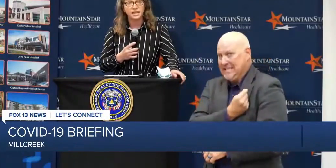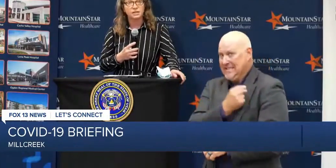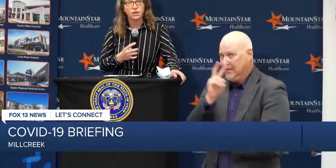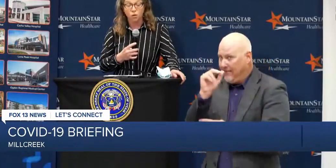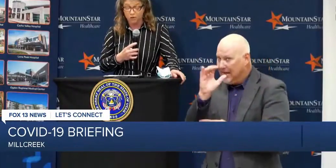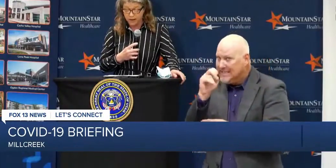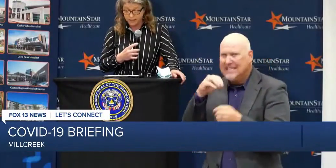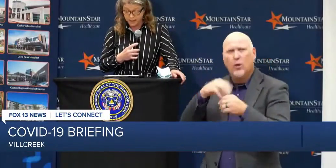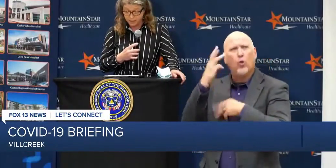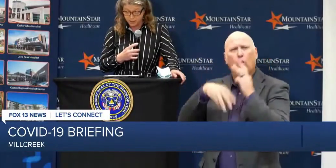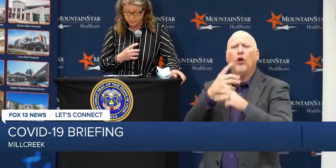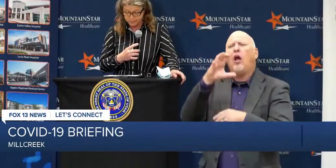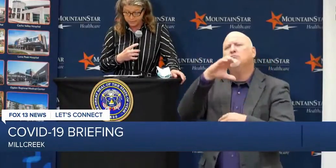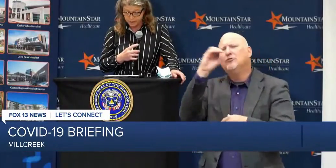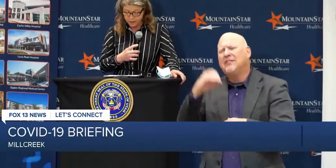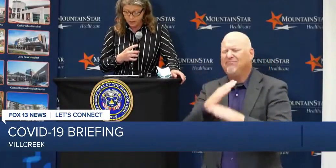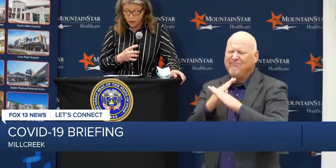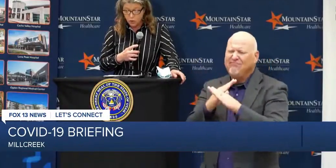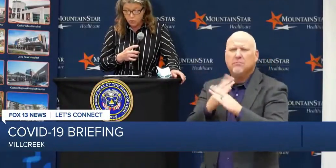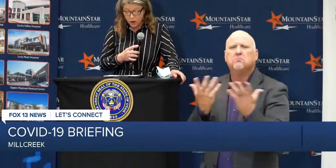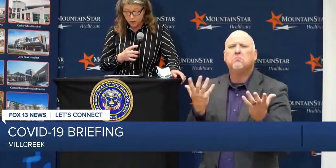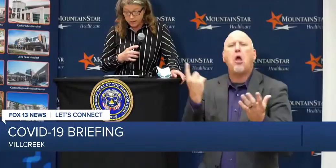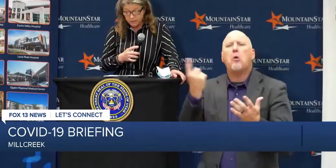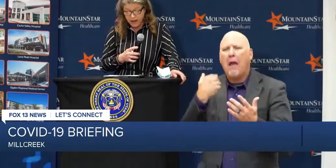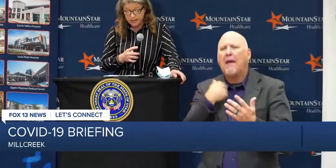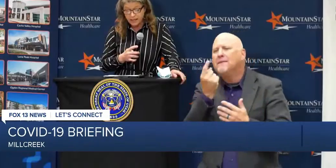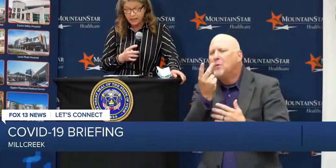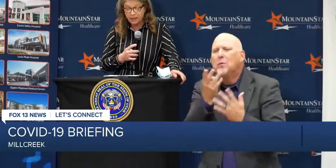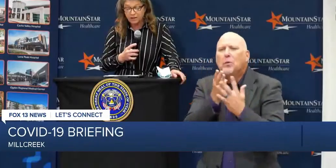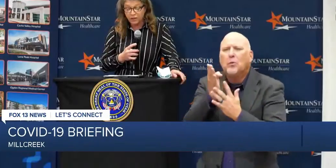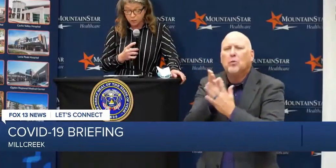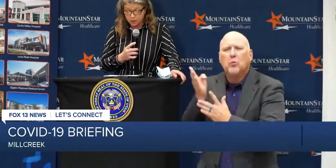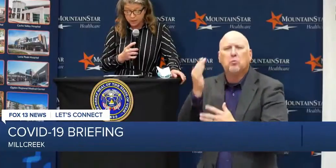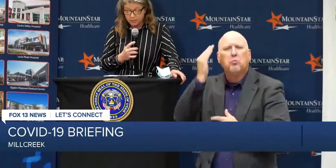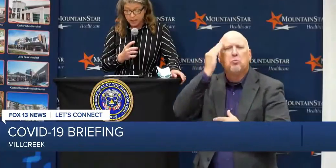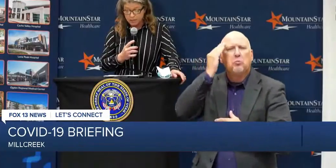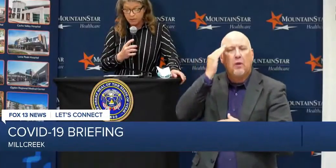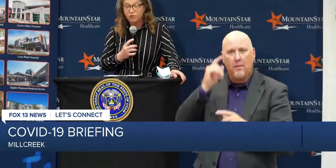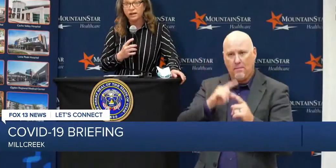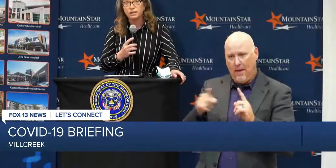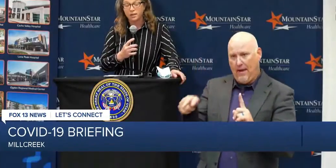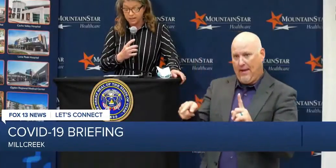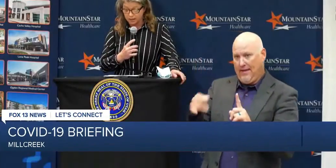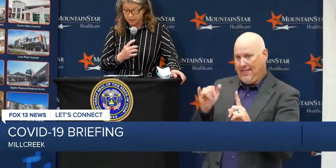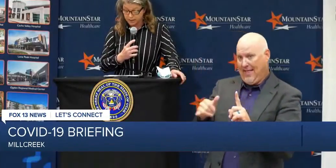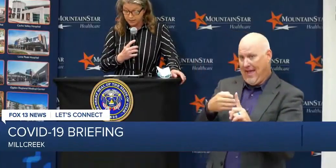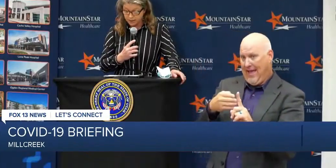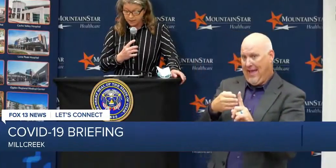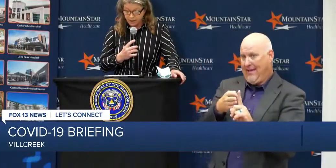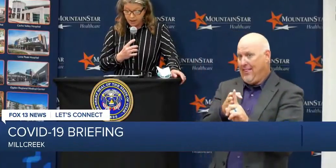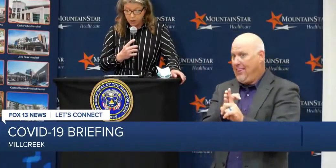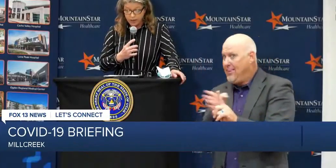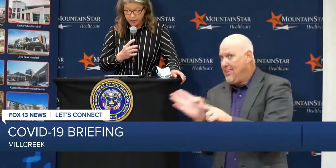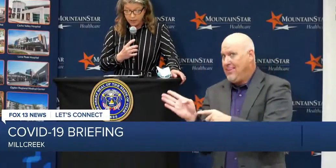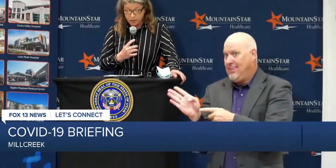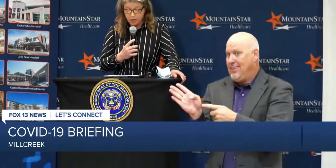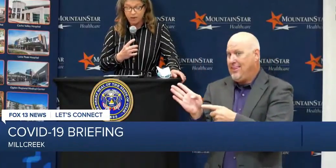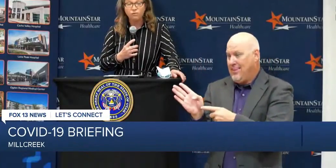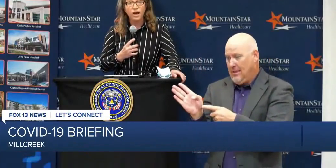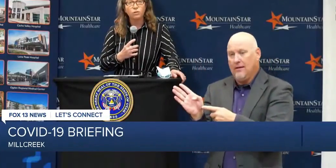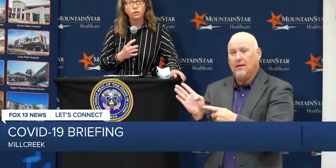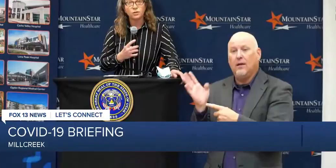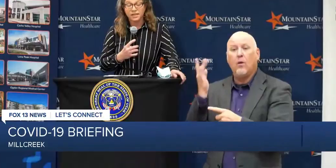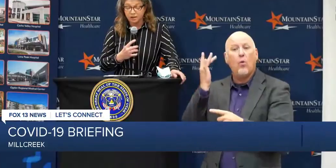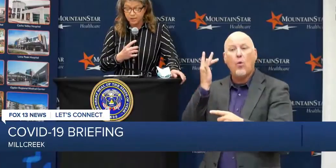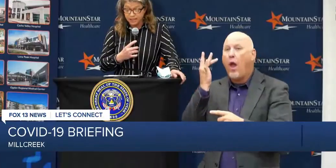the disease or vaccination. Rarely, vaccinated individuals can become infected with Delta, and when they do,